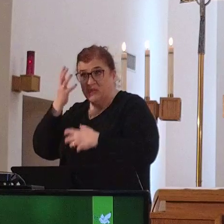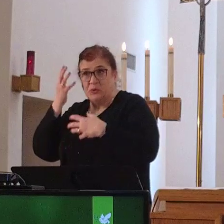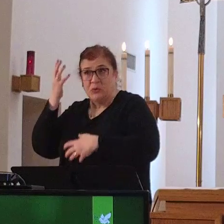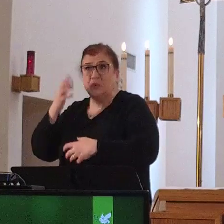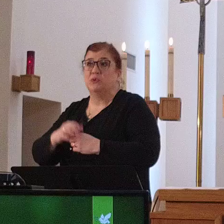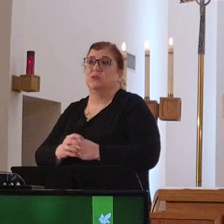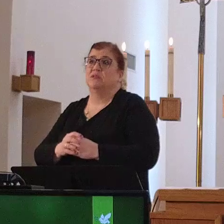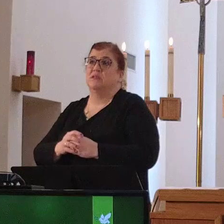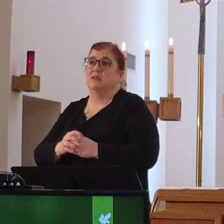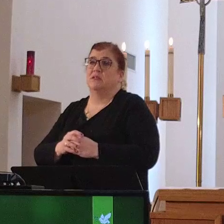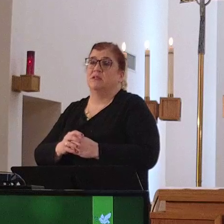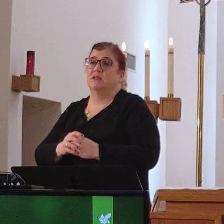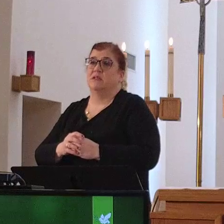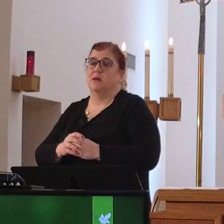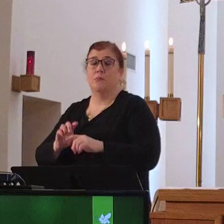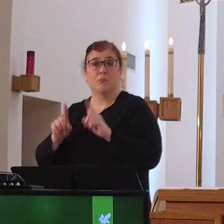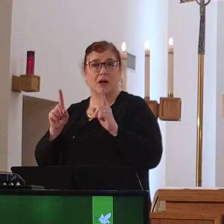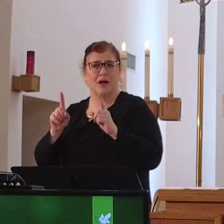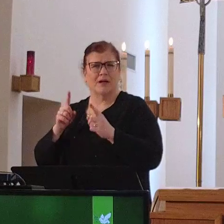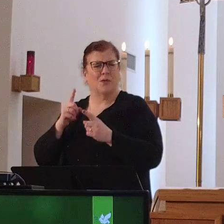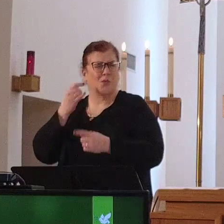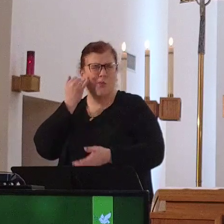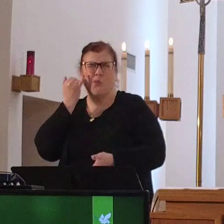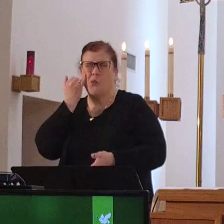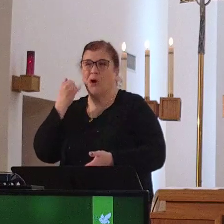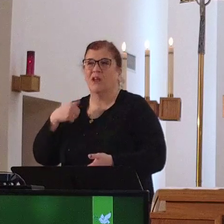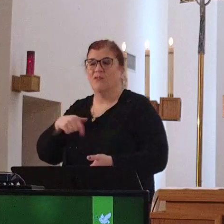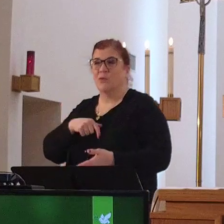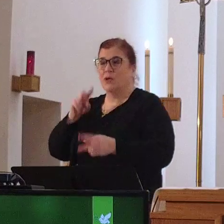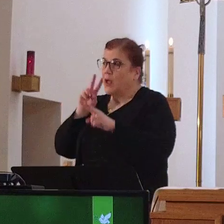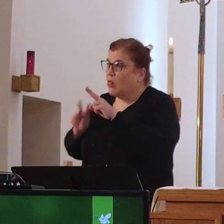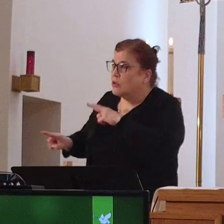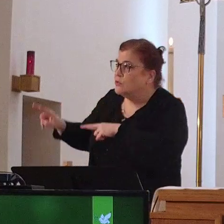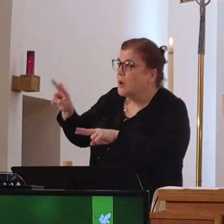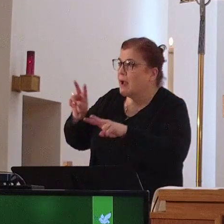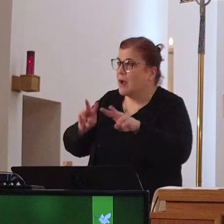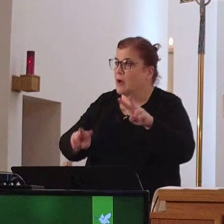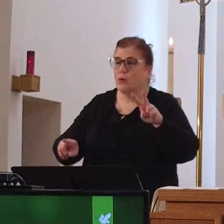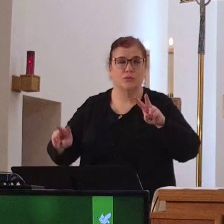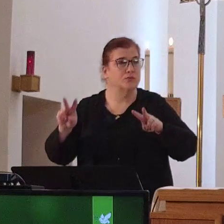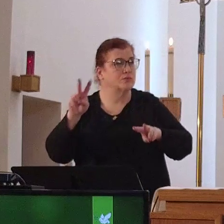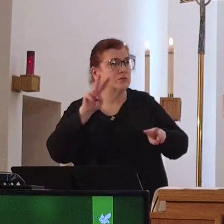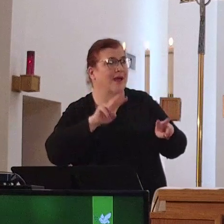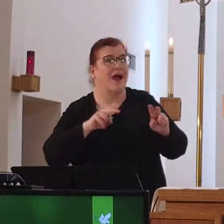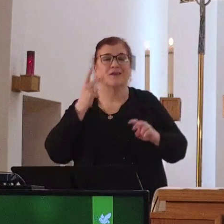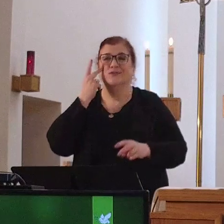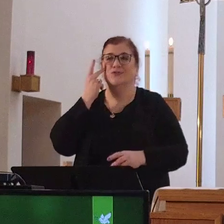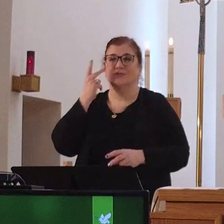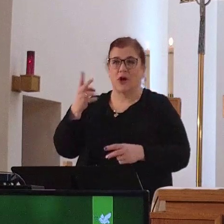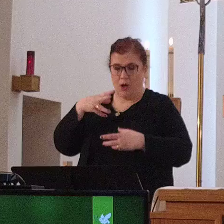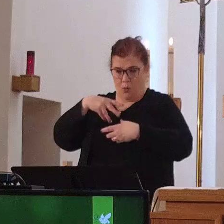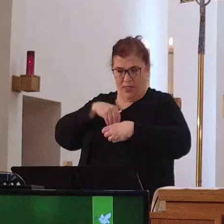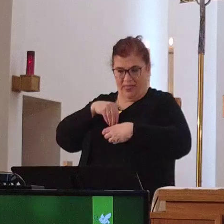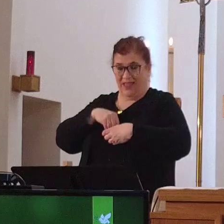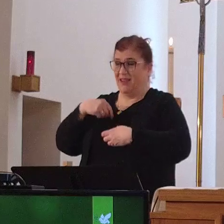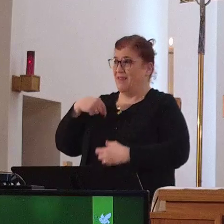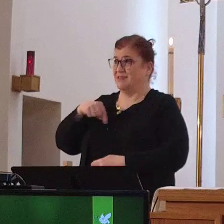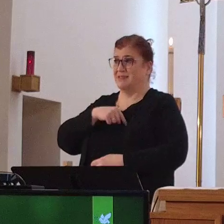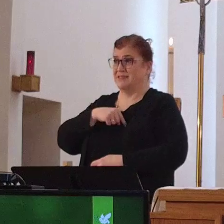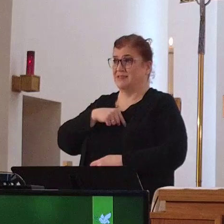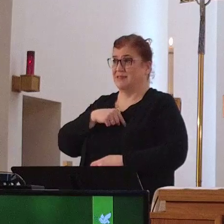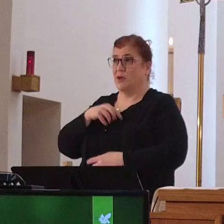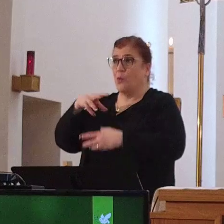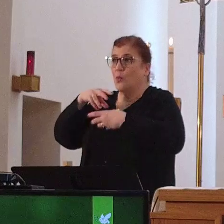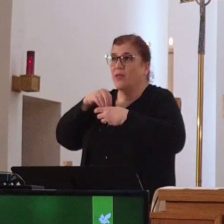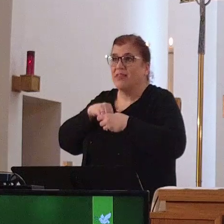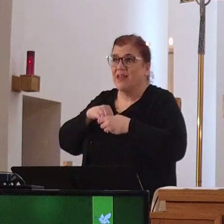confusion. But what if we looked around and saw within us,